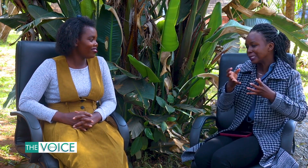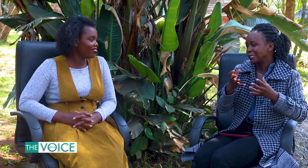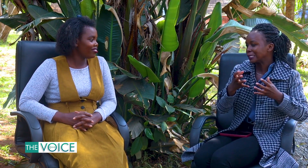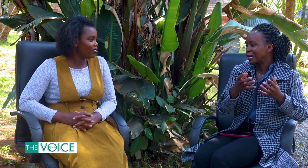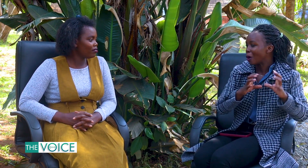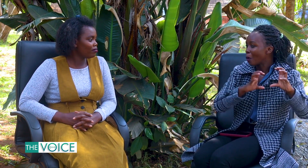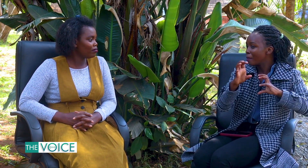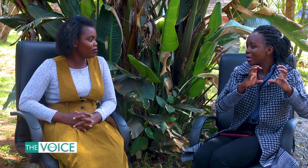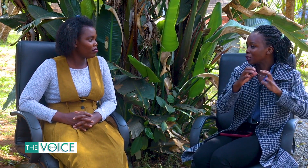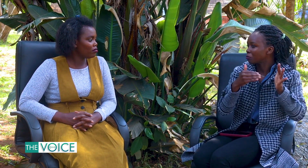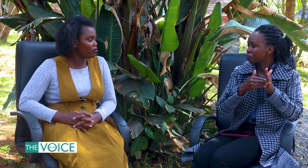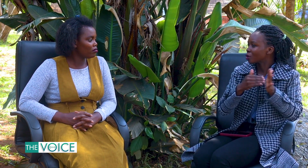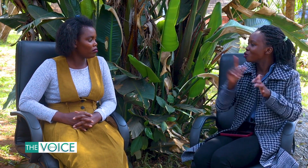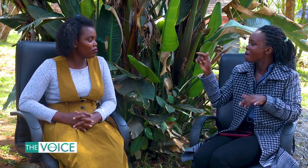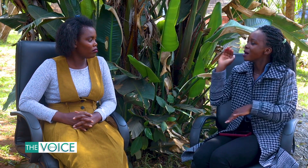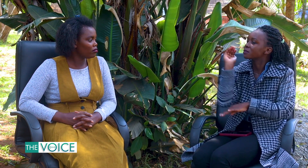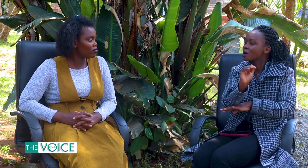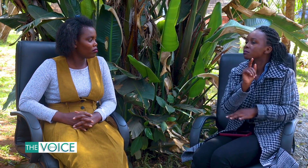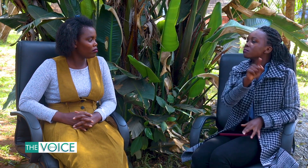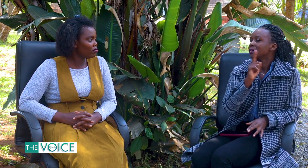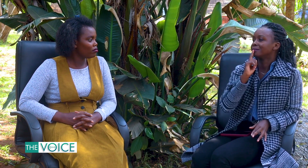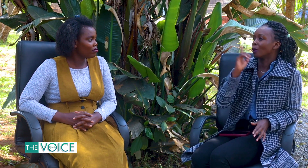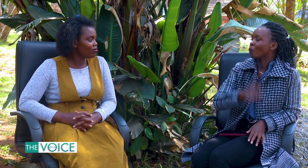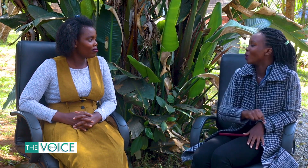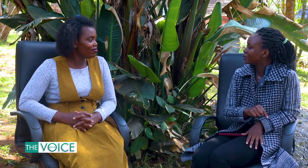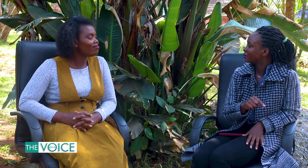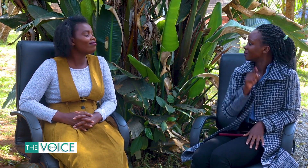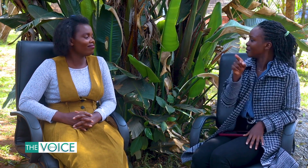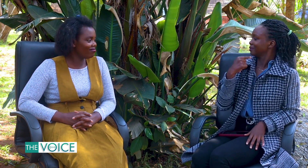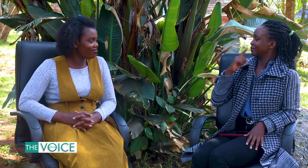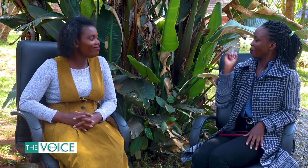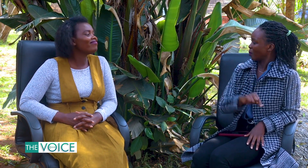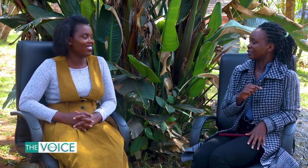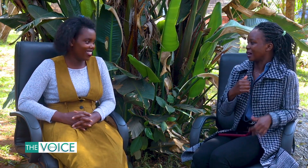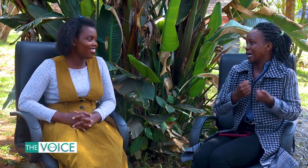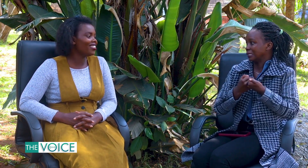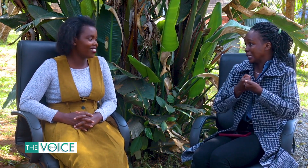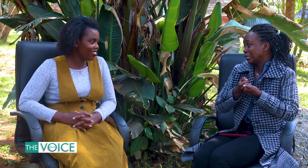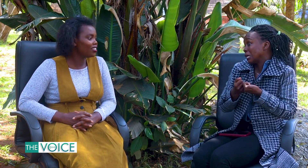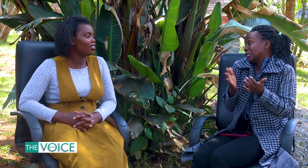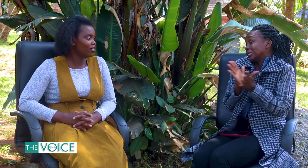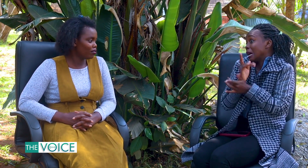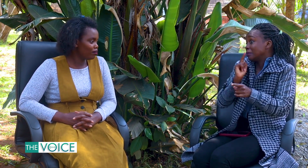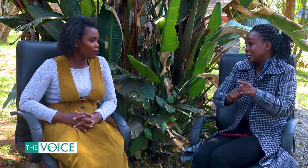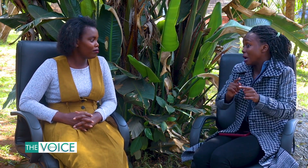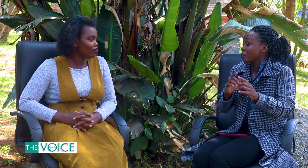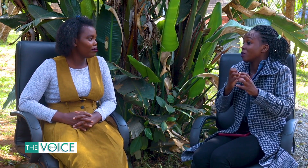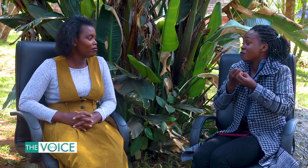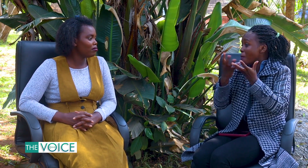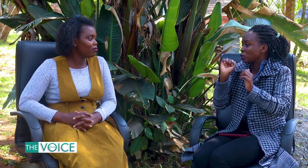communicating. But anytime I'm in the hearing world, I used to have challenges. You keep on asking, what are they saying? What are they saying?